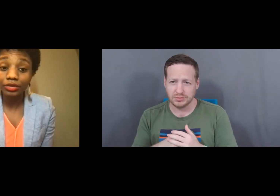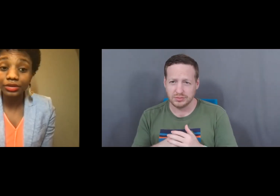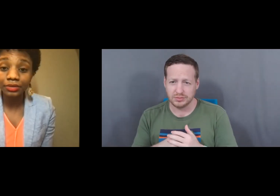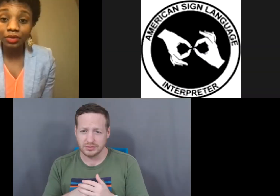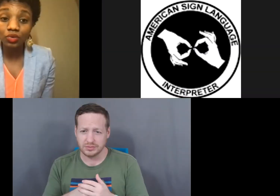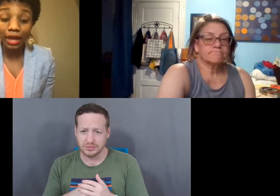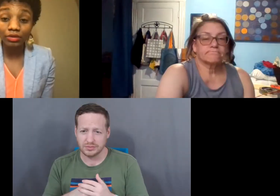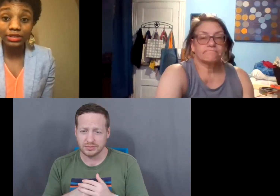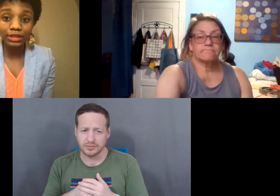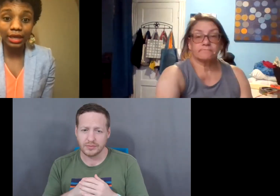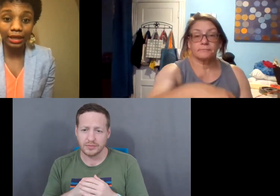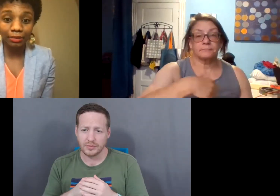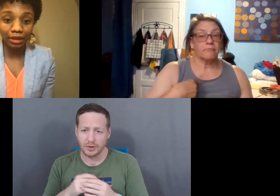Others? Who else can't make it?